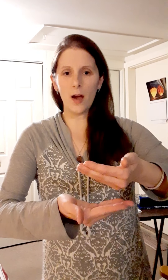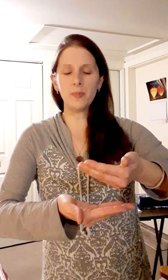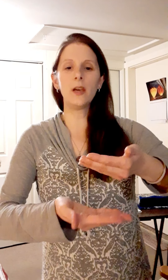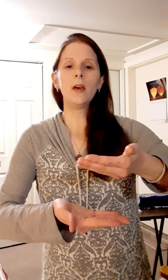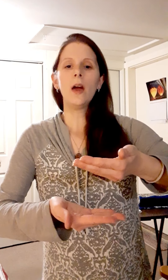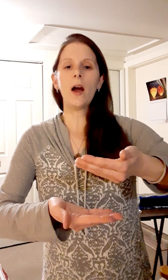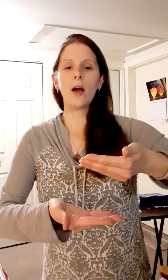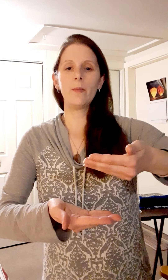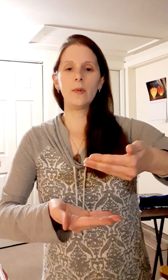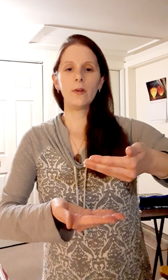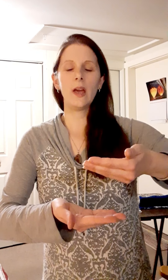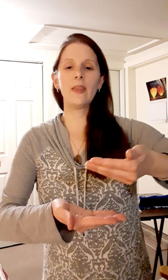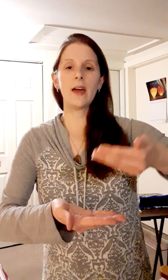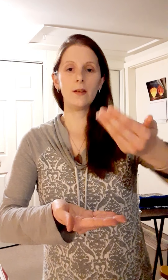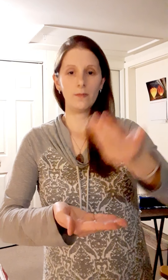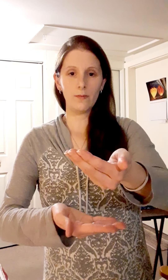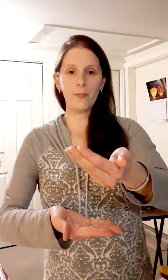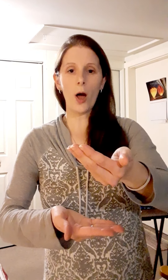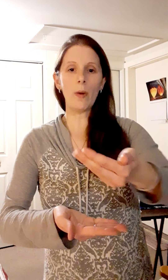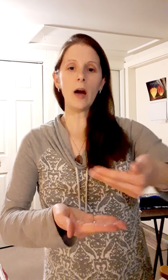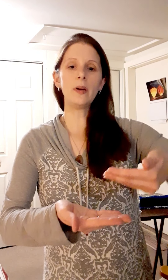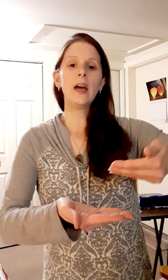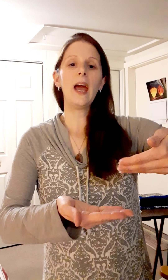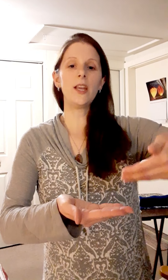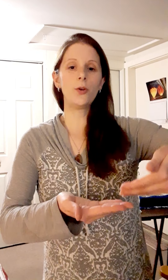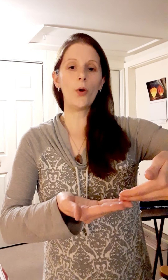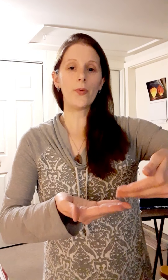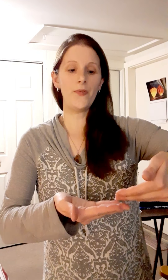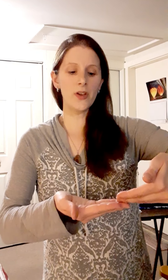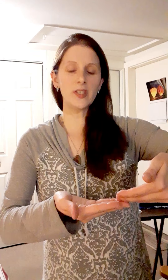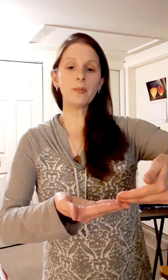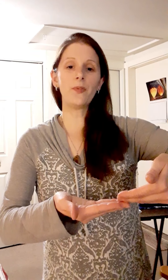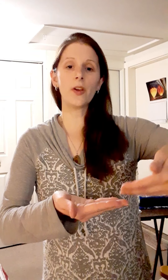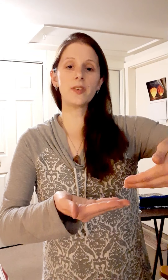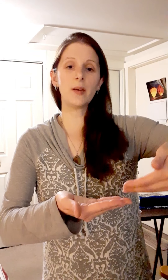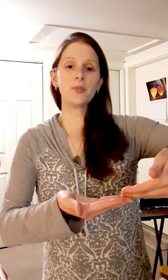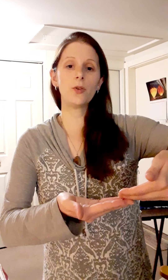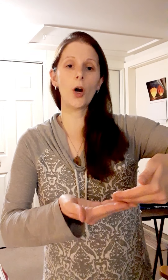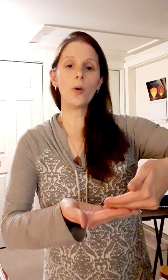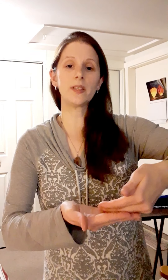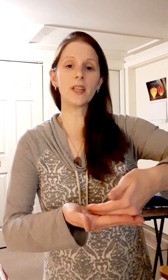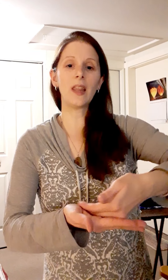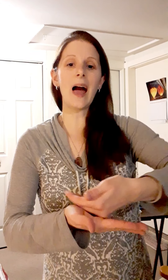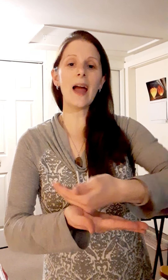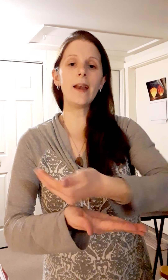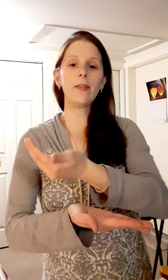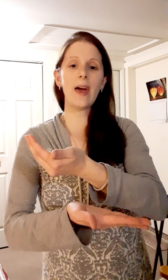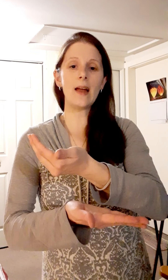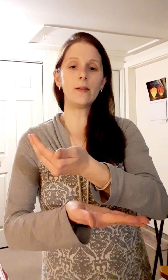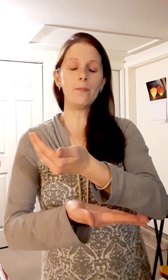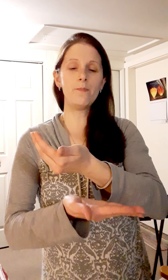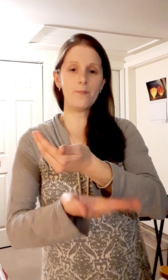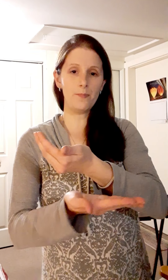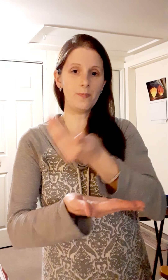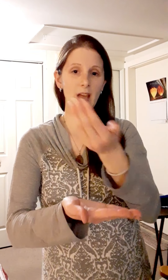cupped. And then palm up. And you go from fingertip to fingertips. You go slide that